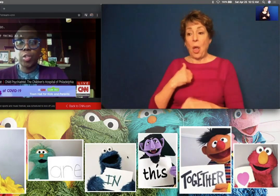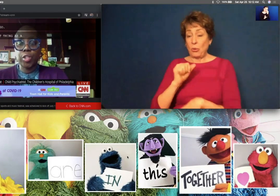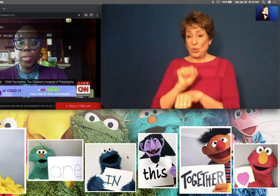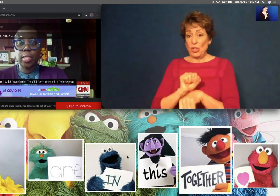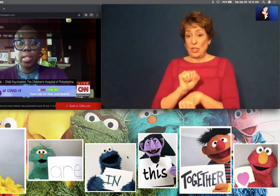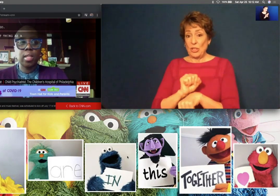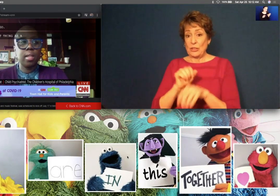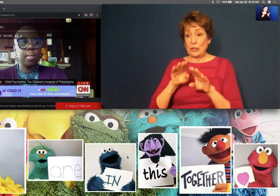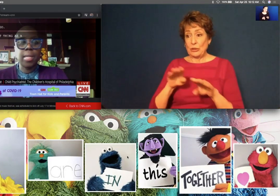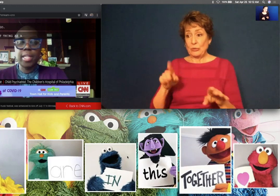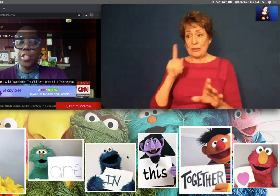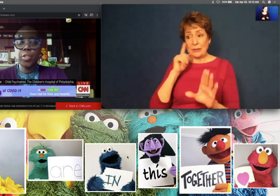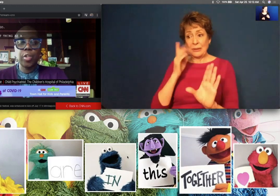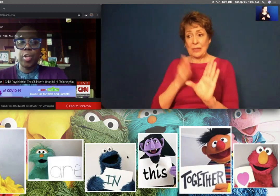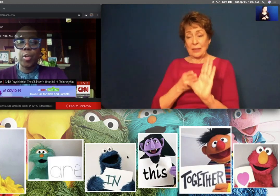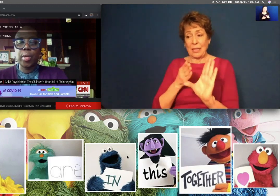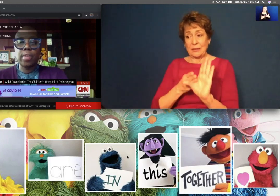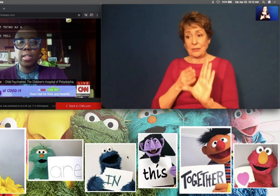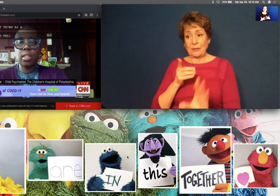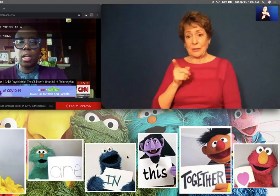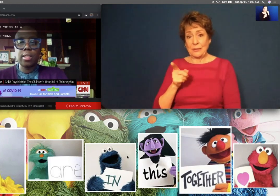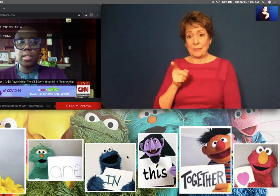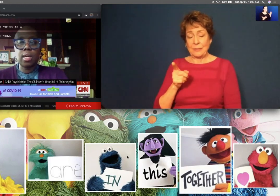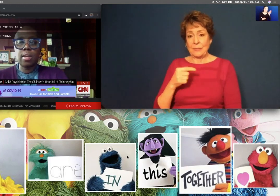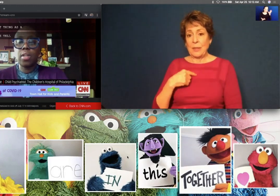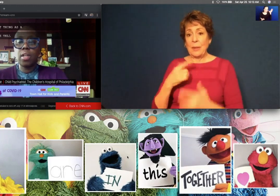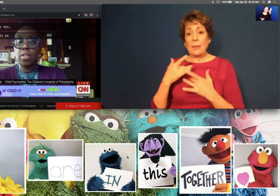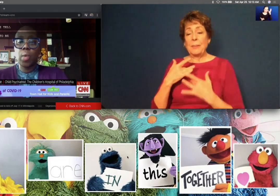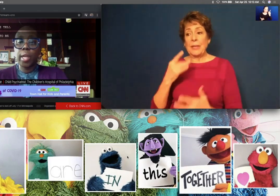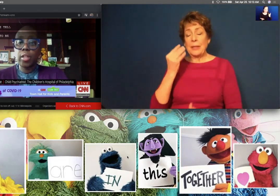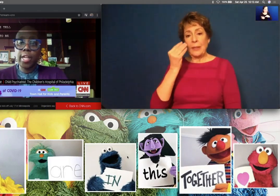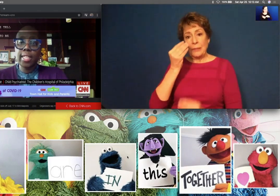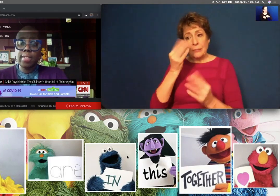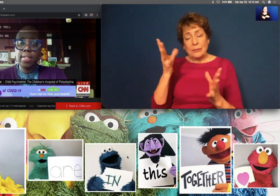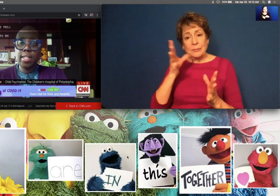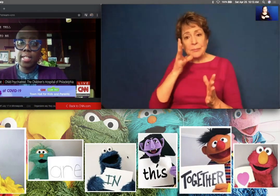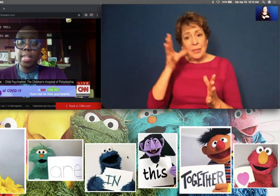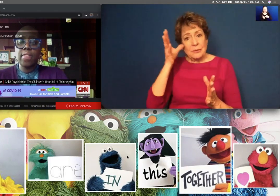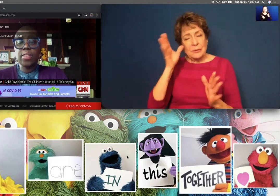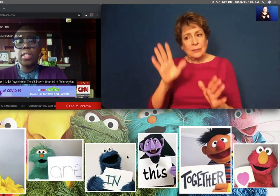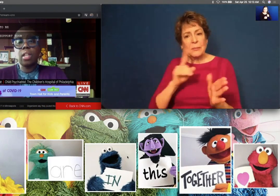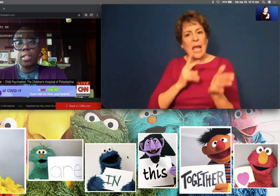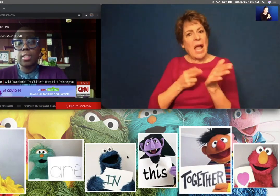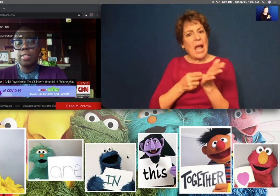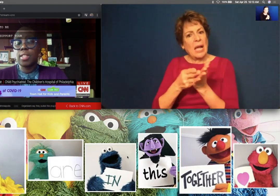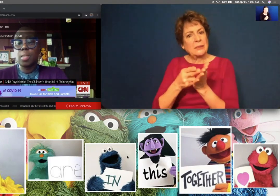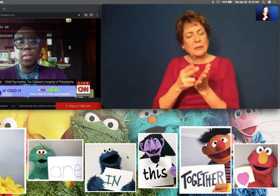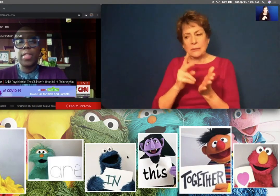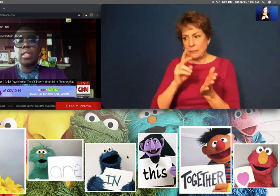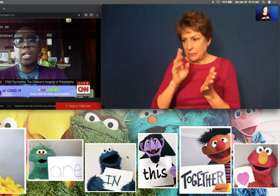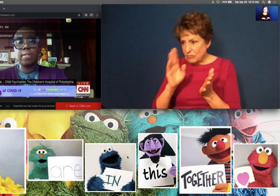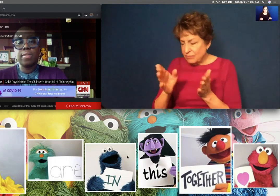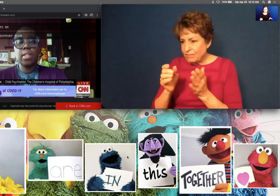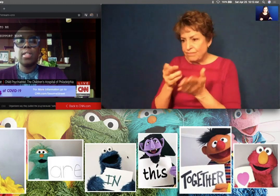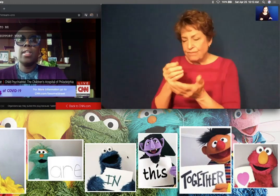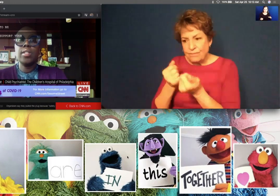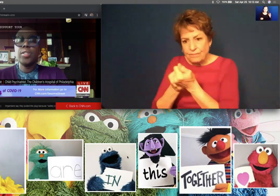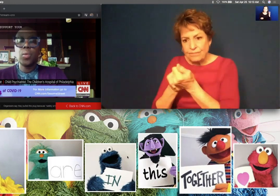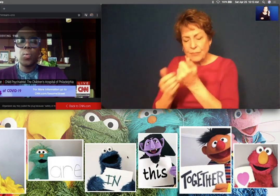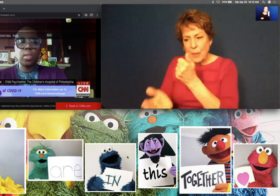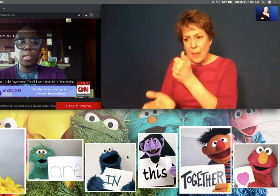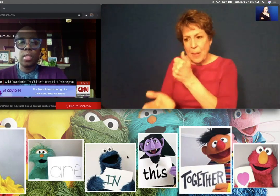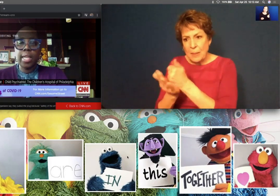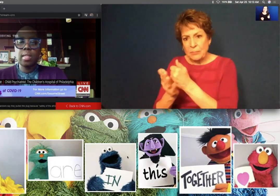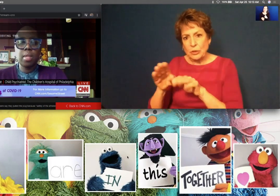your children. Many children are grieving the loss of their regular day activities and then the loss of someone that they love.